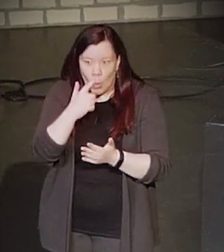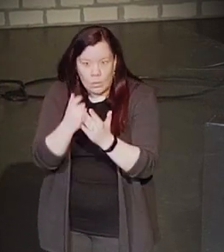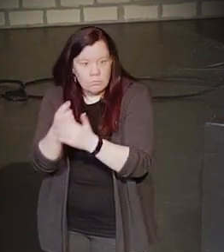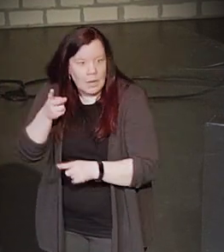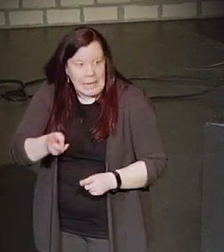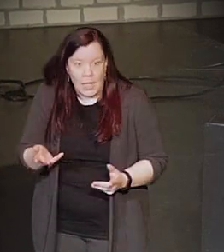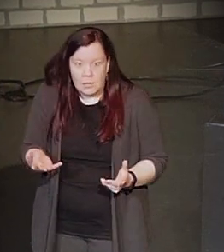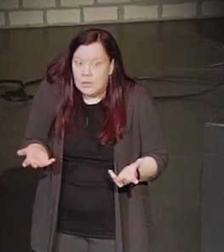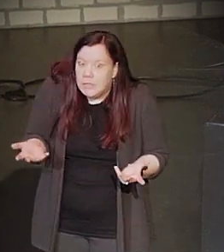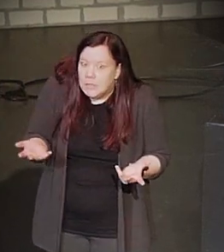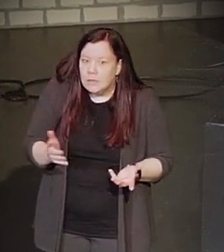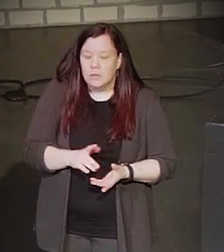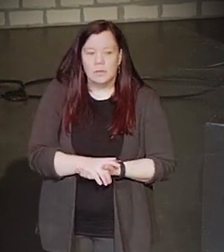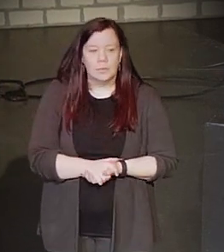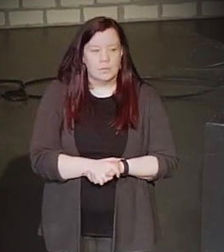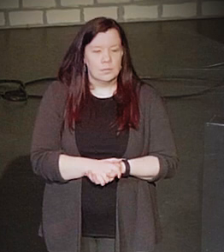again?